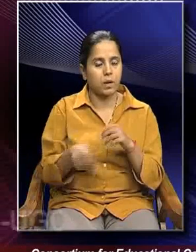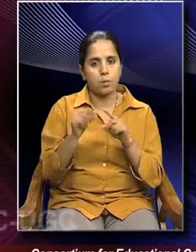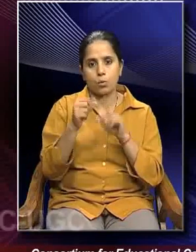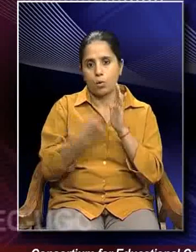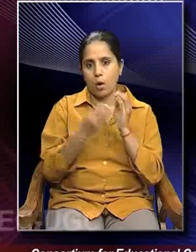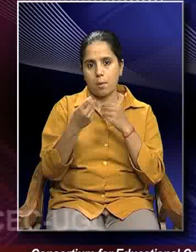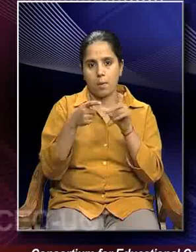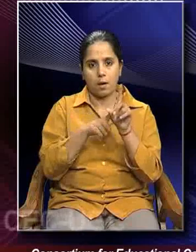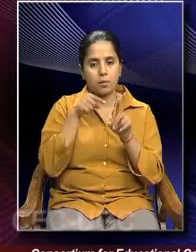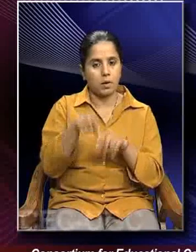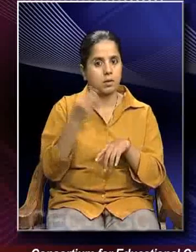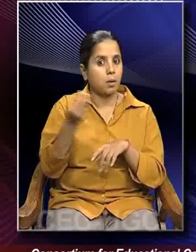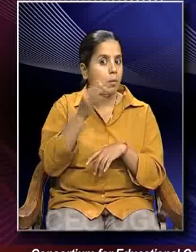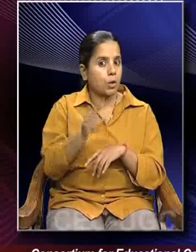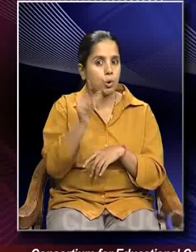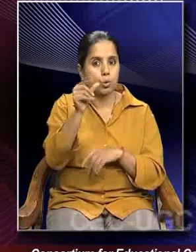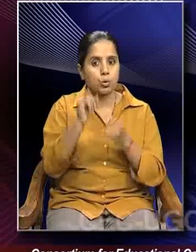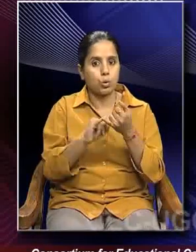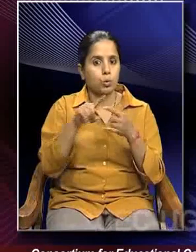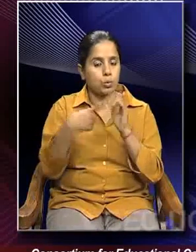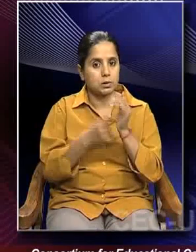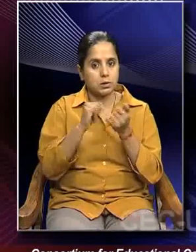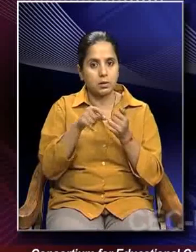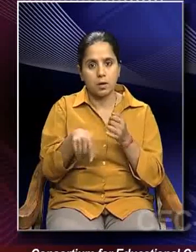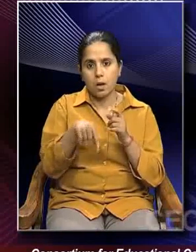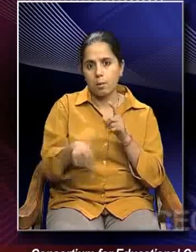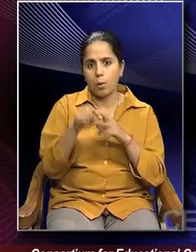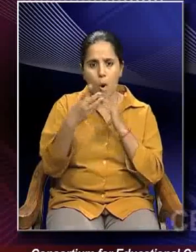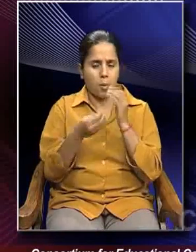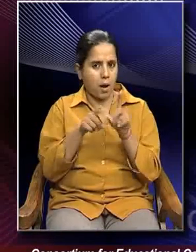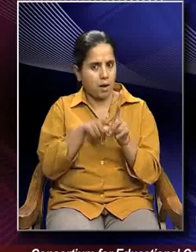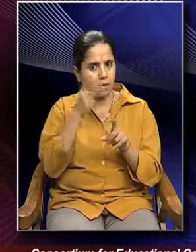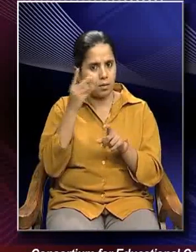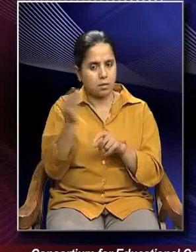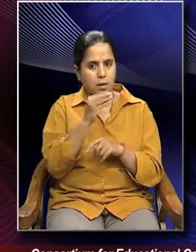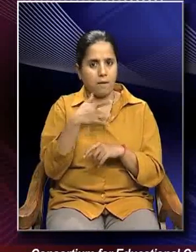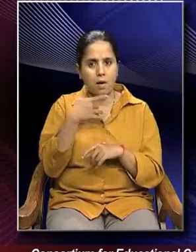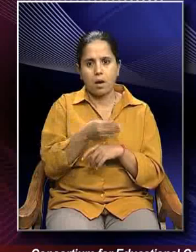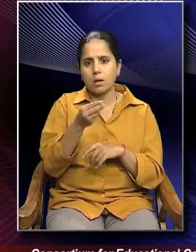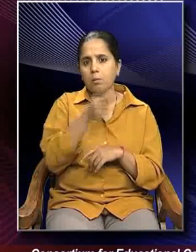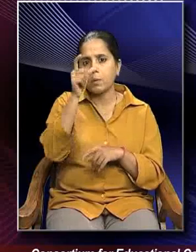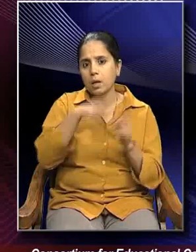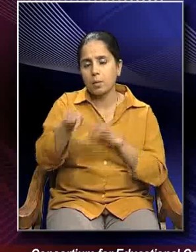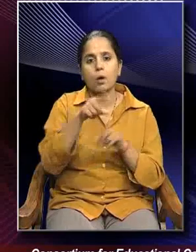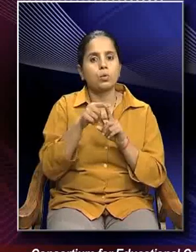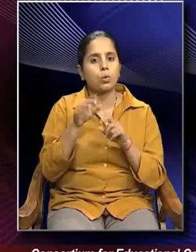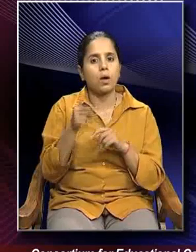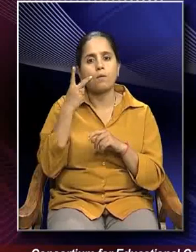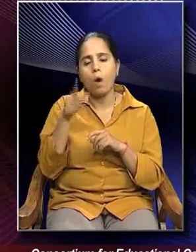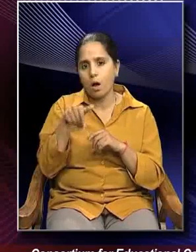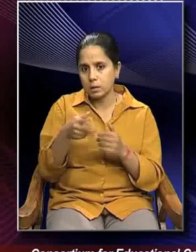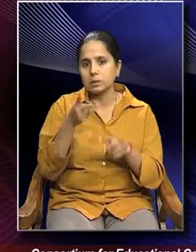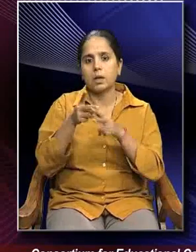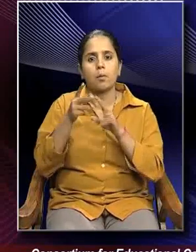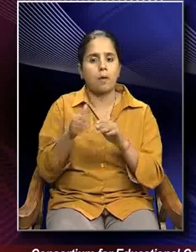probability is uses. Uses is the probability that a uniform conduct will persist